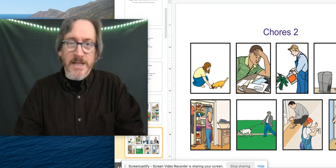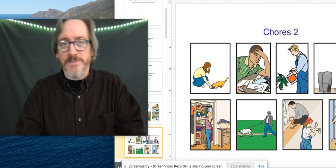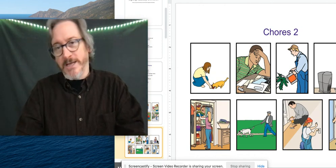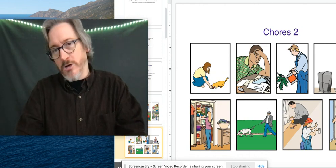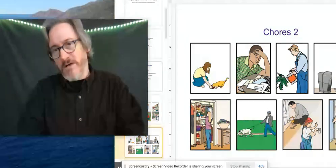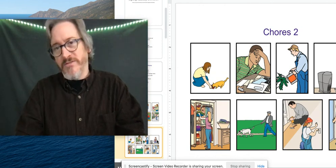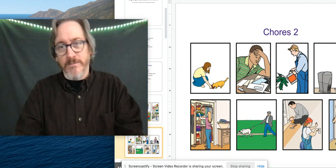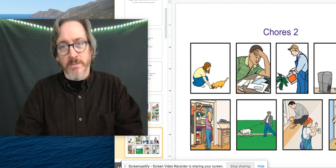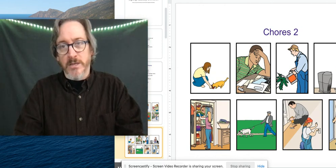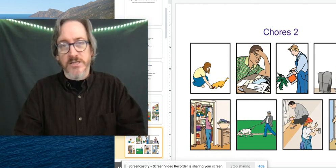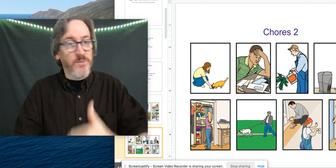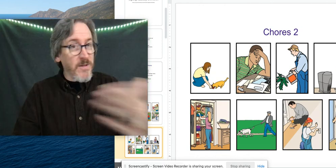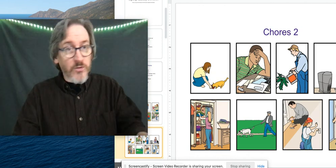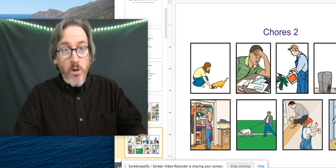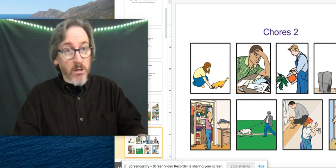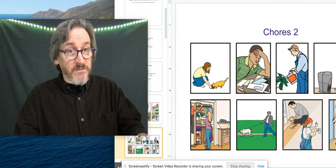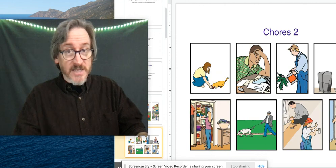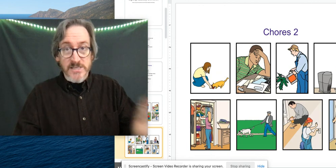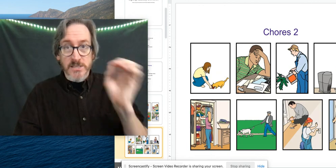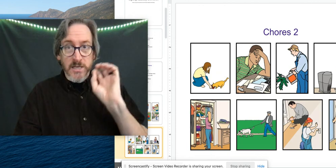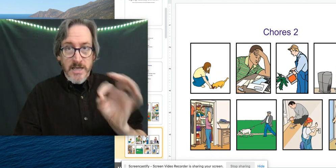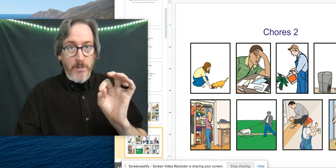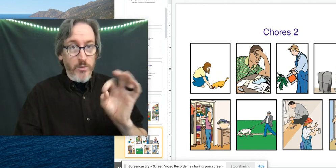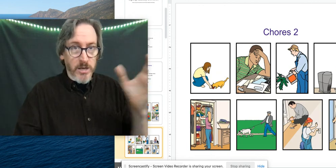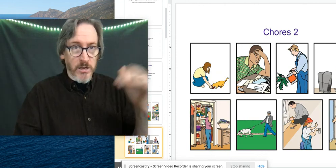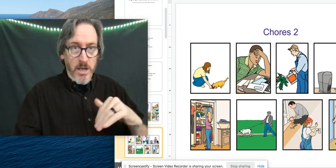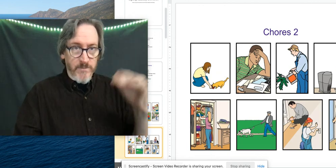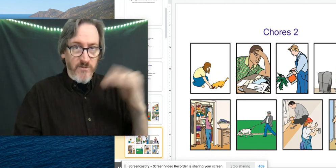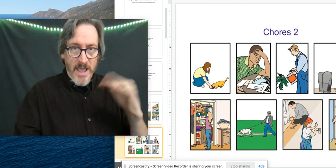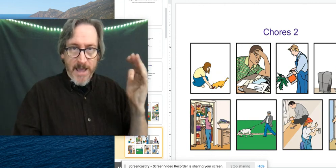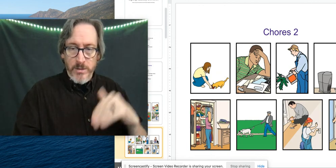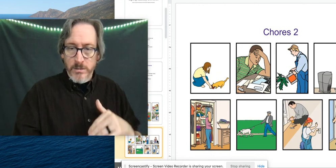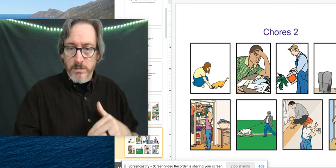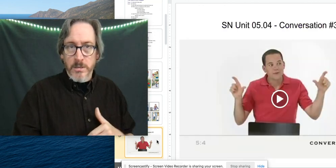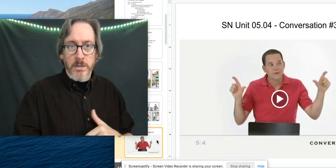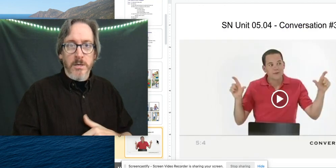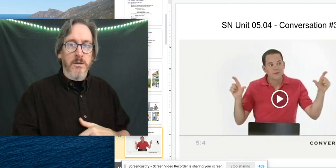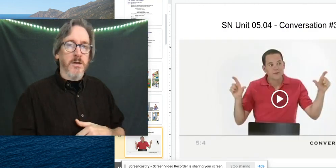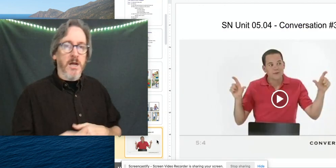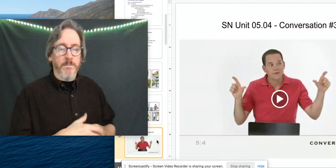Watering plants, making coffee. So we went through all of these, and I'll put a vocab